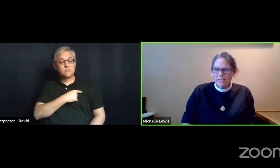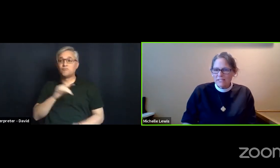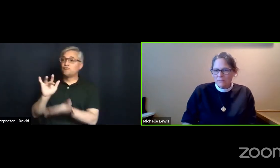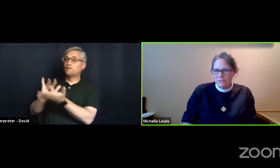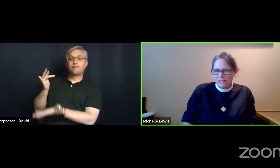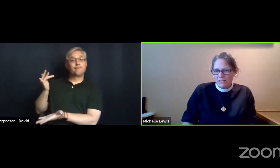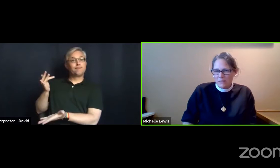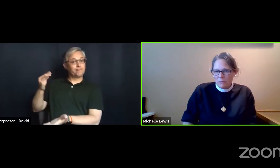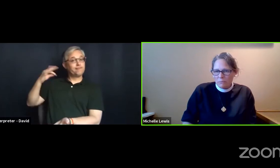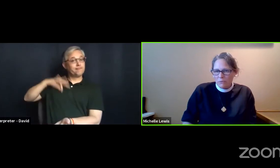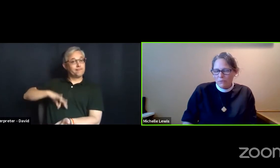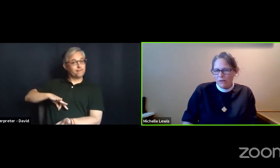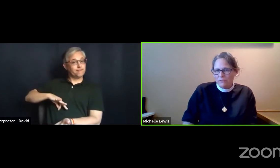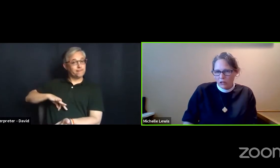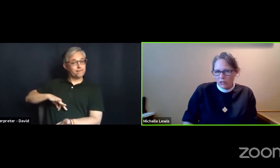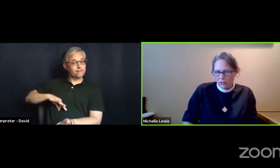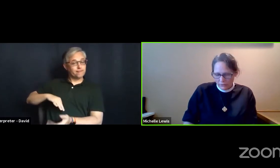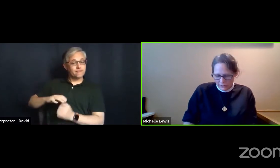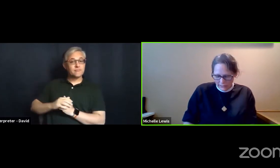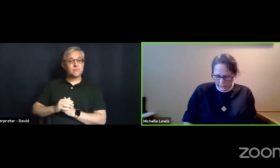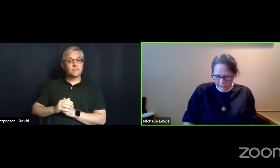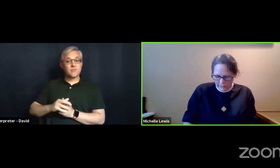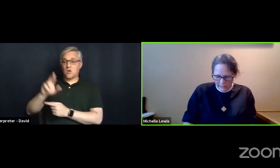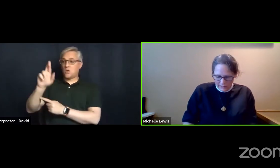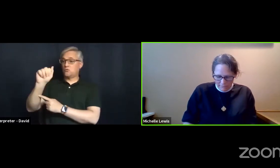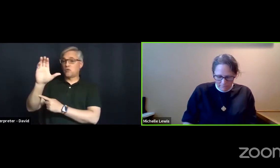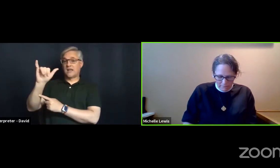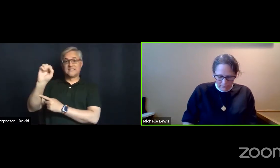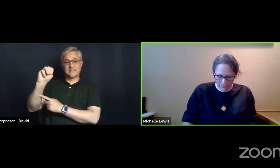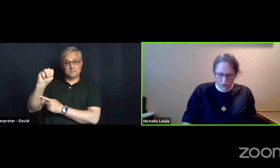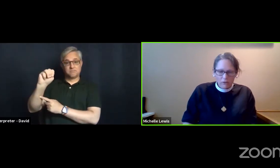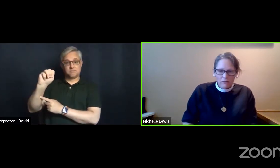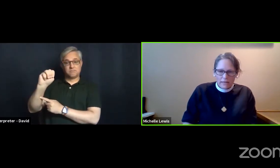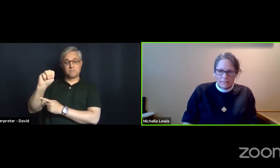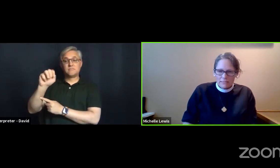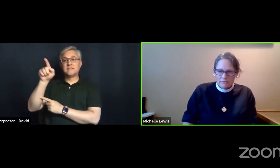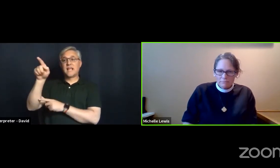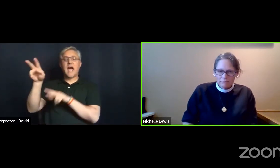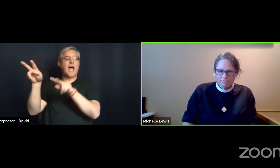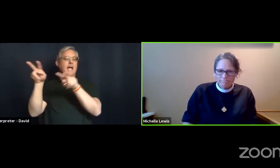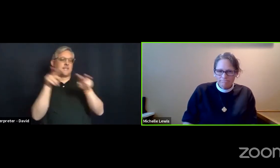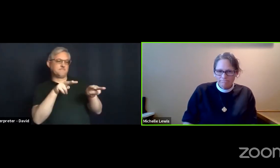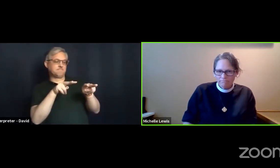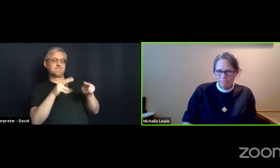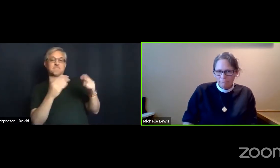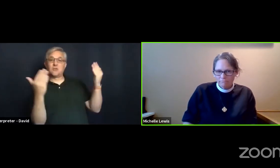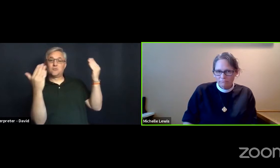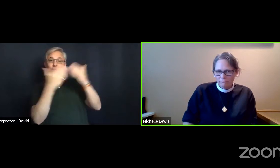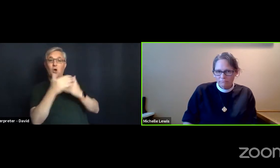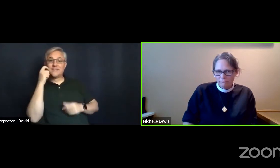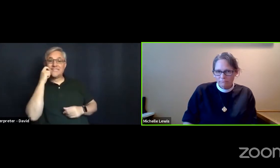And racism says that people who have dark colored skin are less.